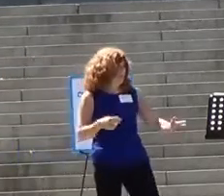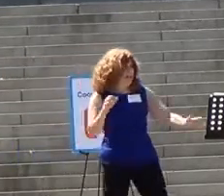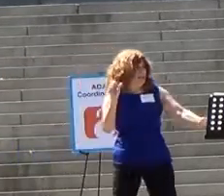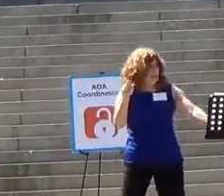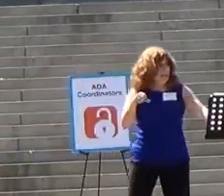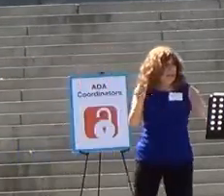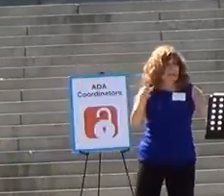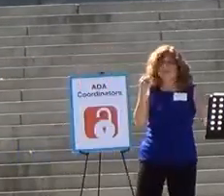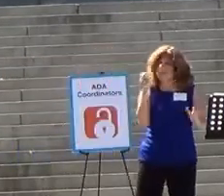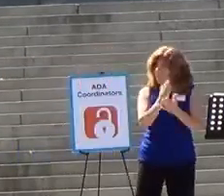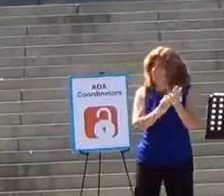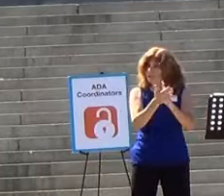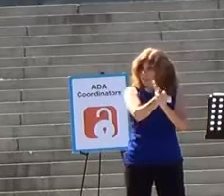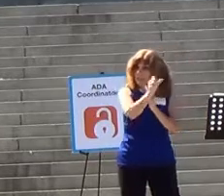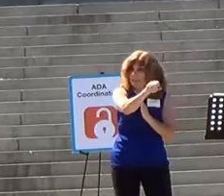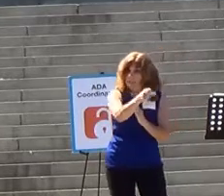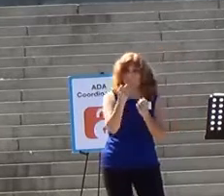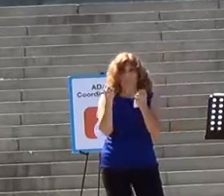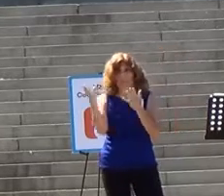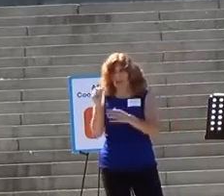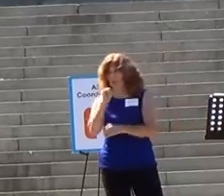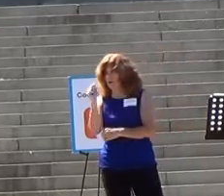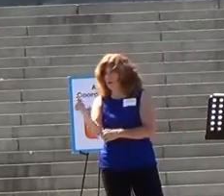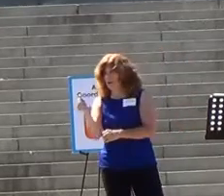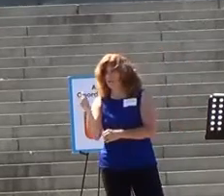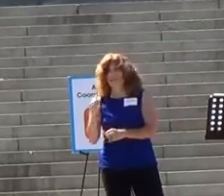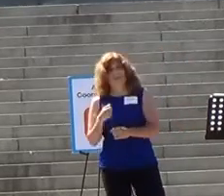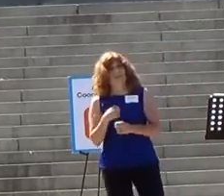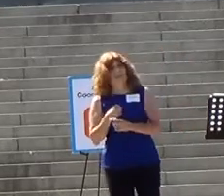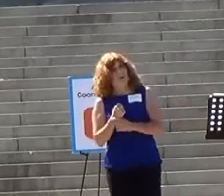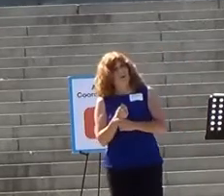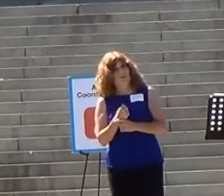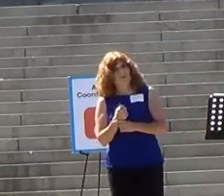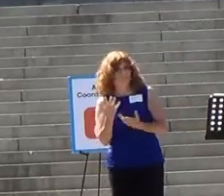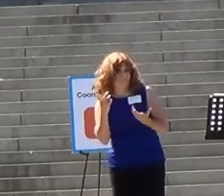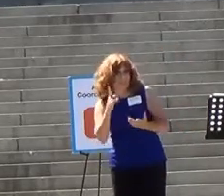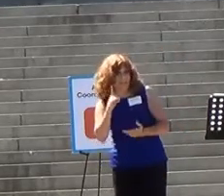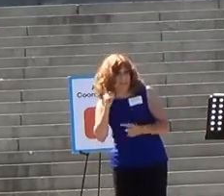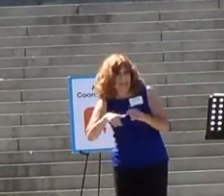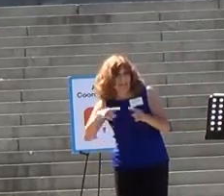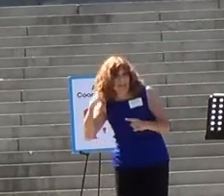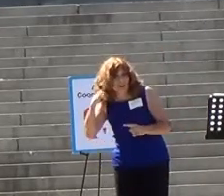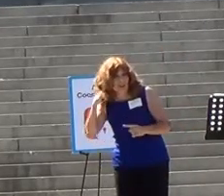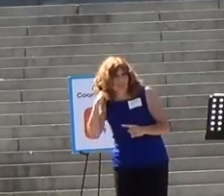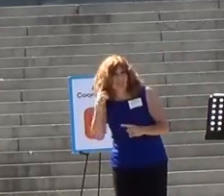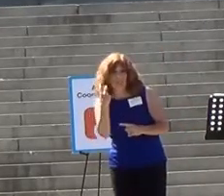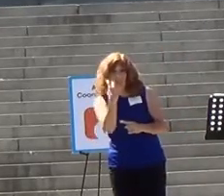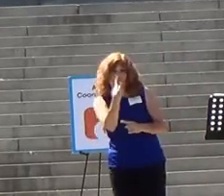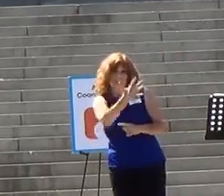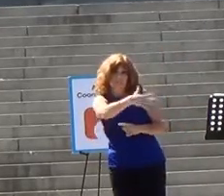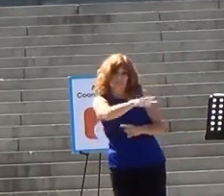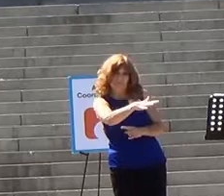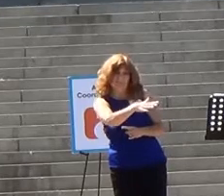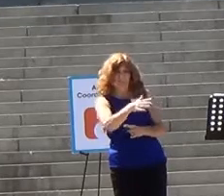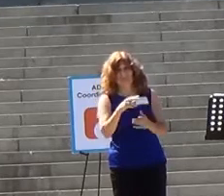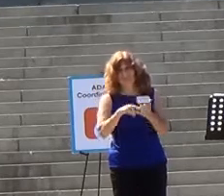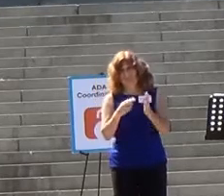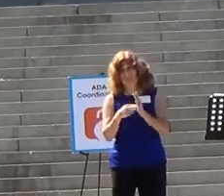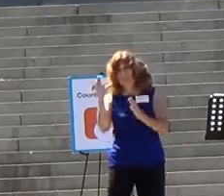read. Some are skilled, yes, but not many. We miss out on